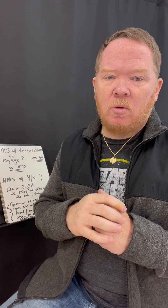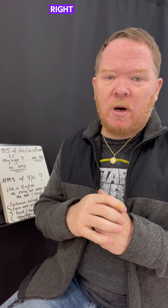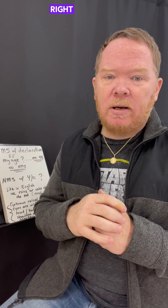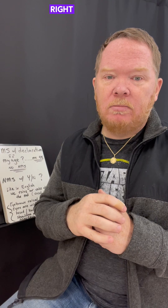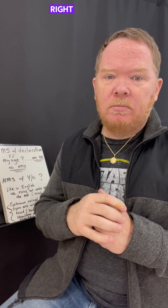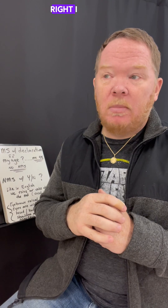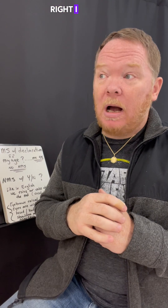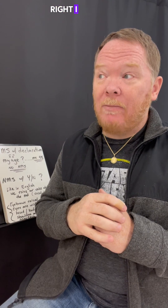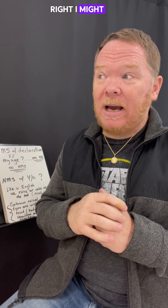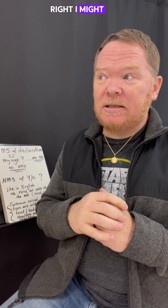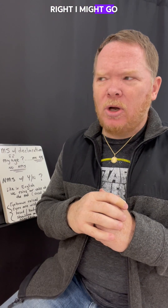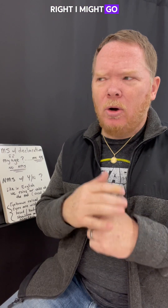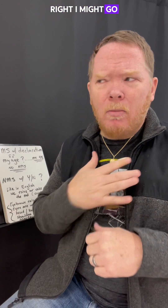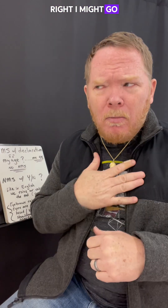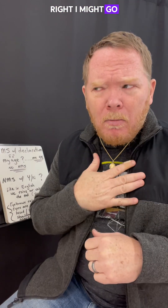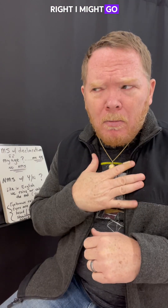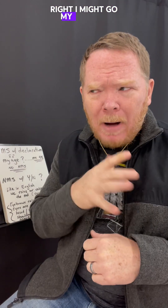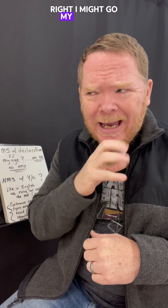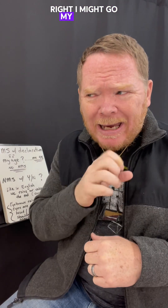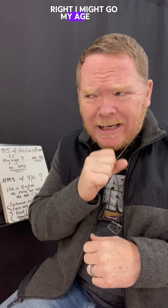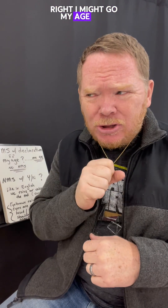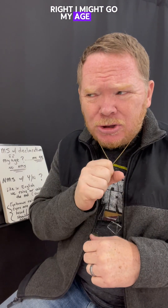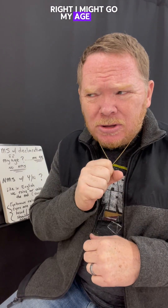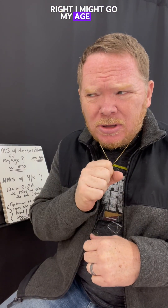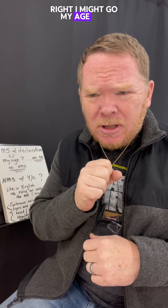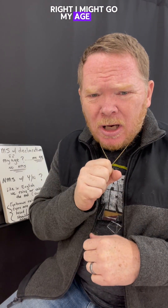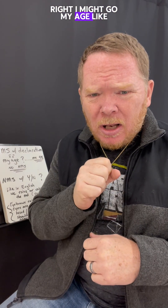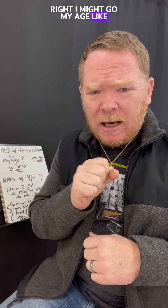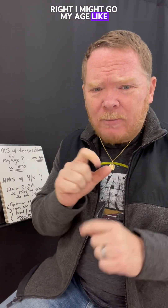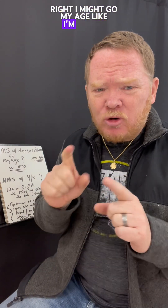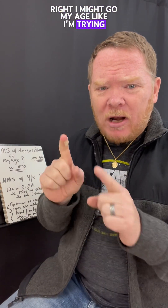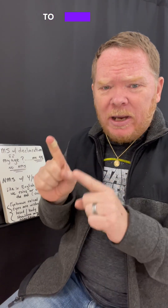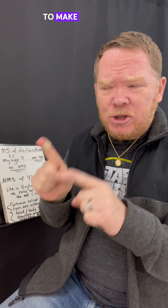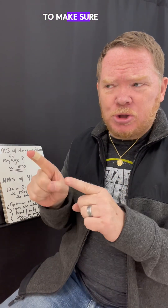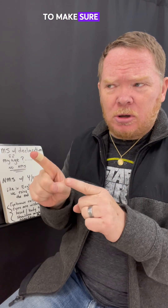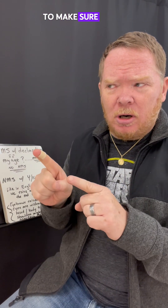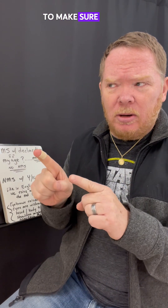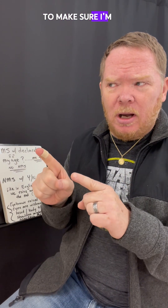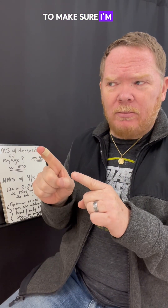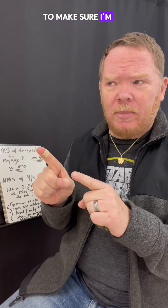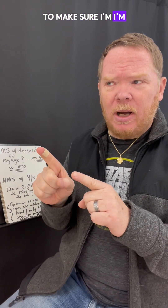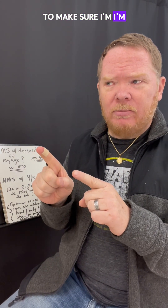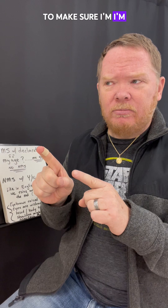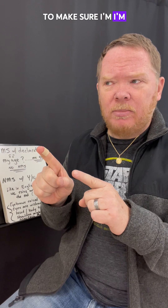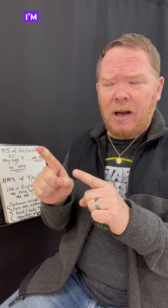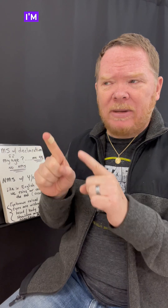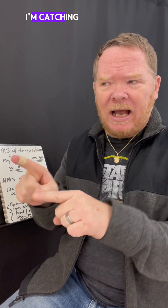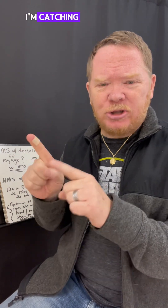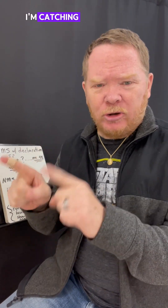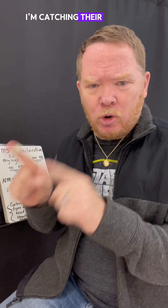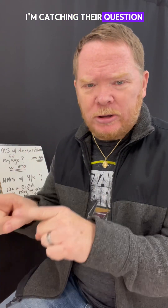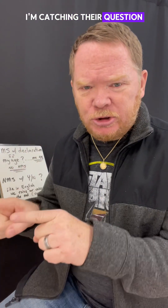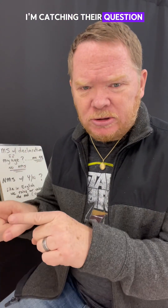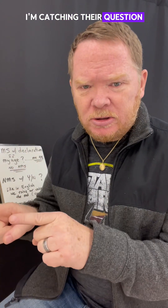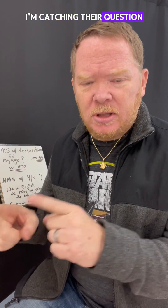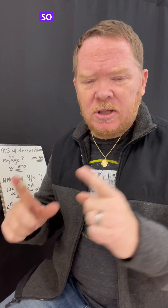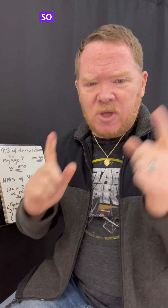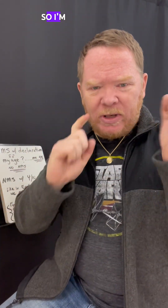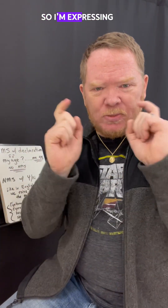Right? I might go, my age? Like I'm trying to make sure I'm catching their question. So I'm